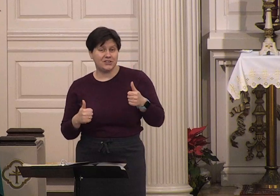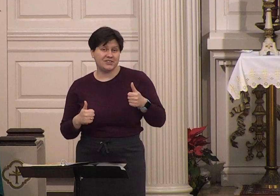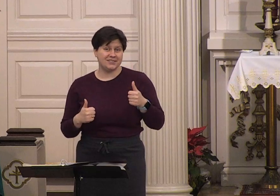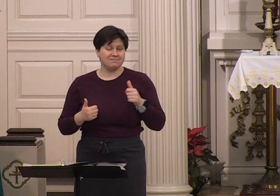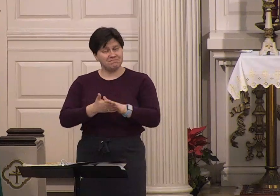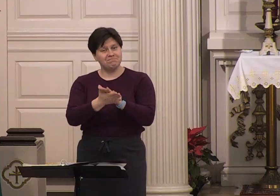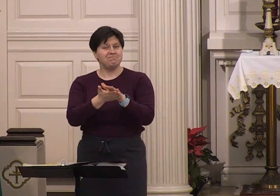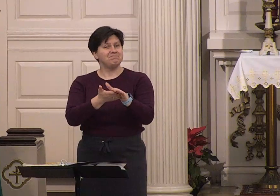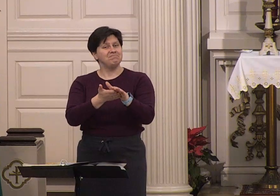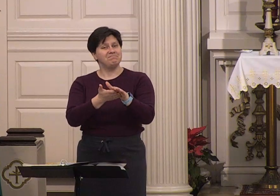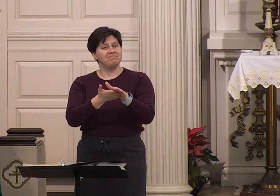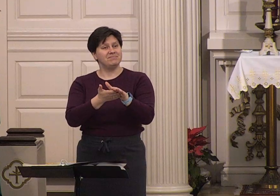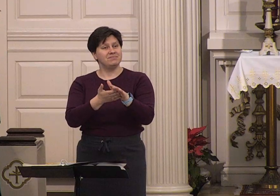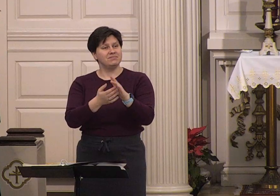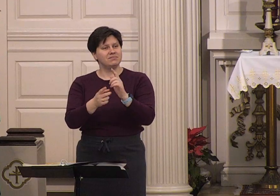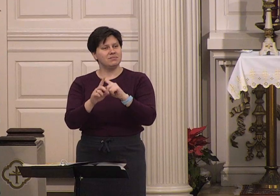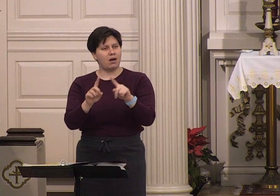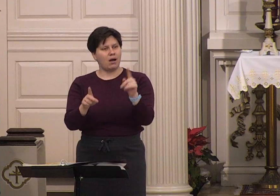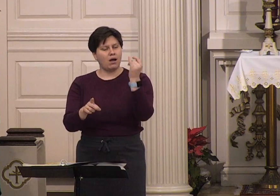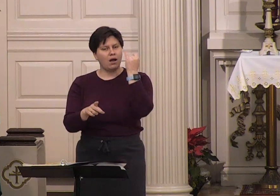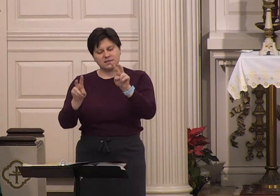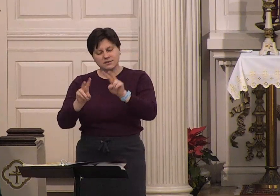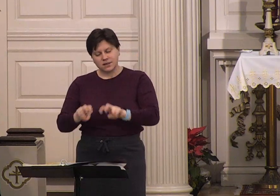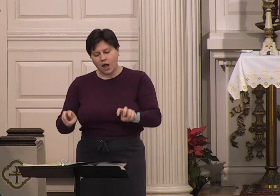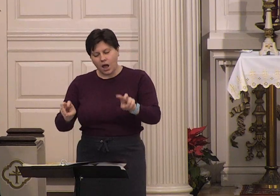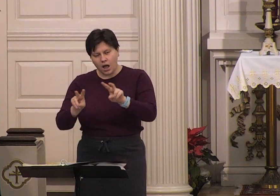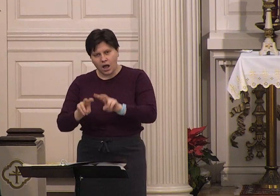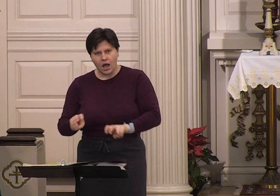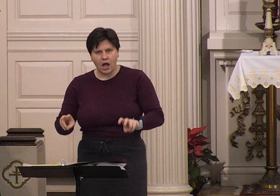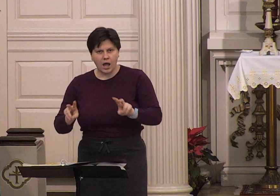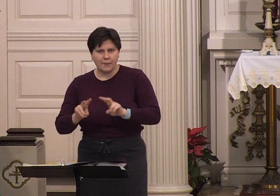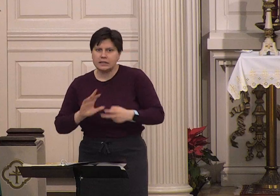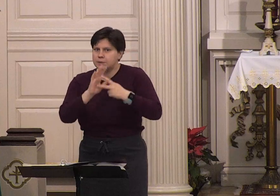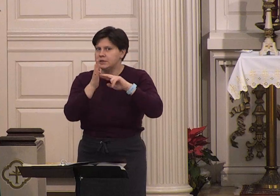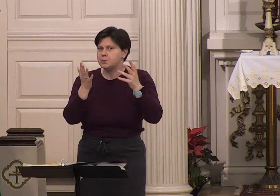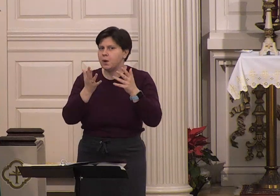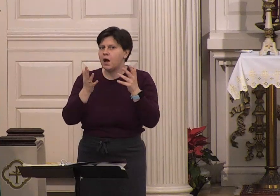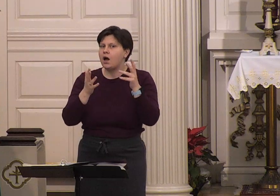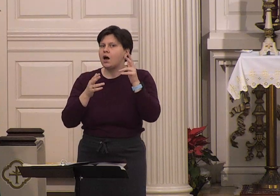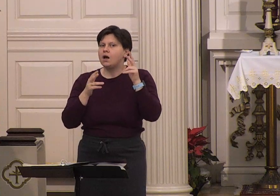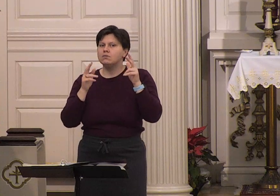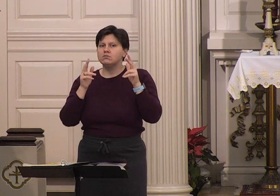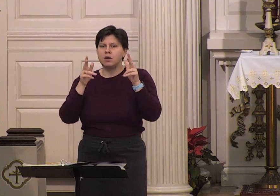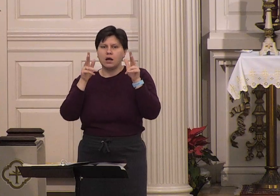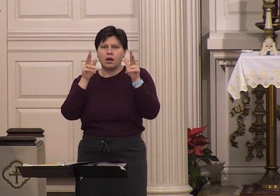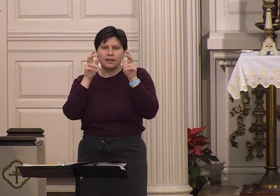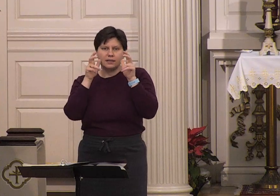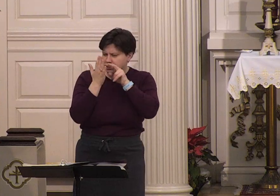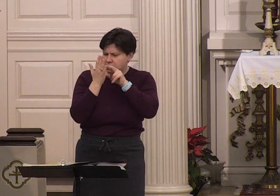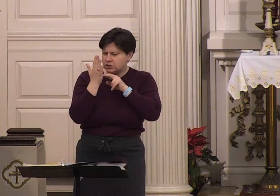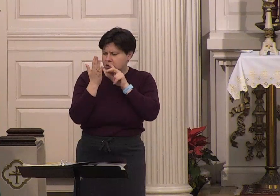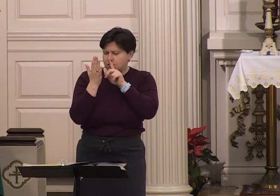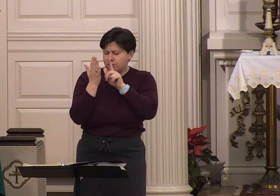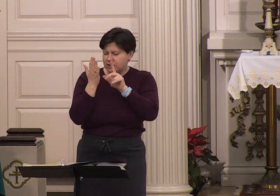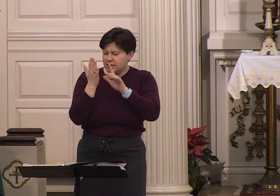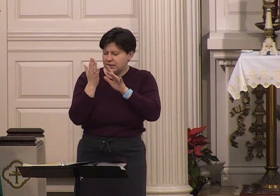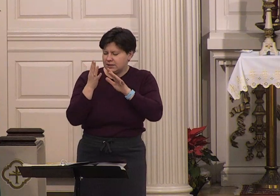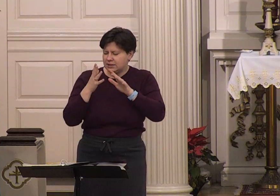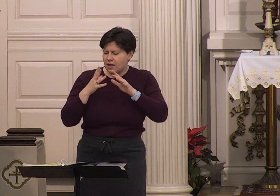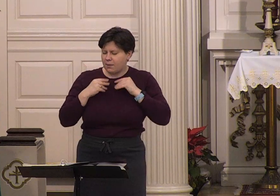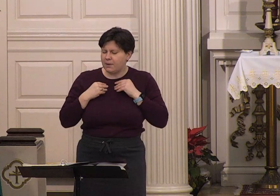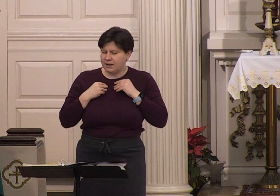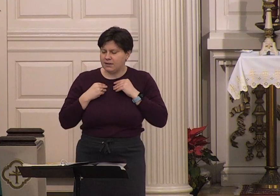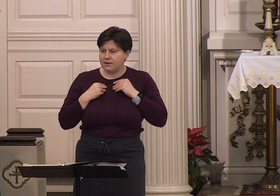but if we examine them, and by examine I mean listen, read, take them in, and ask